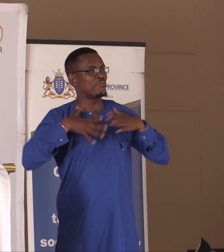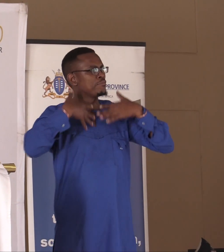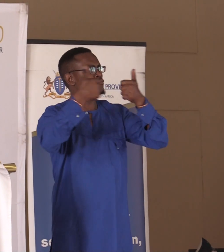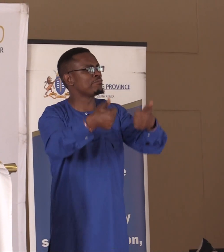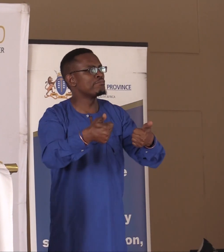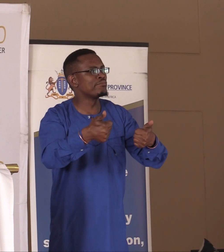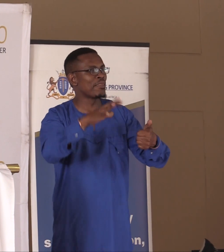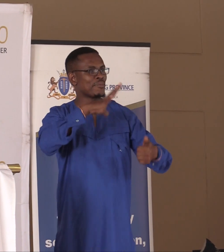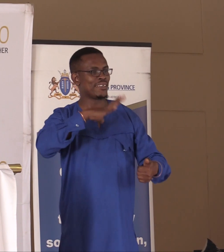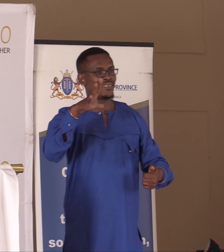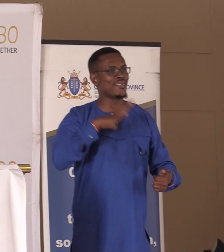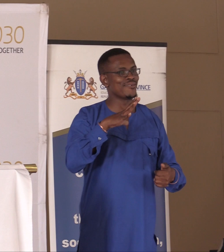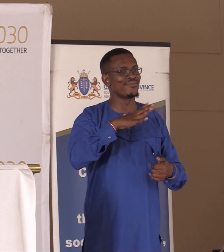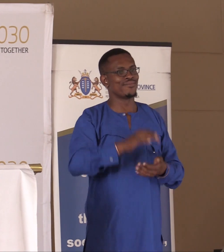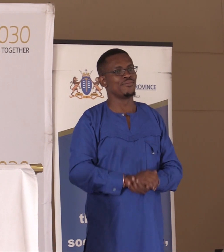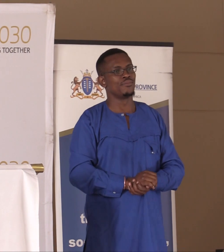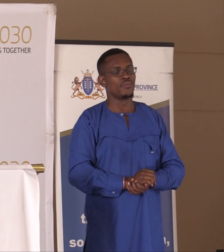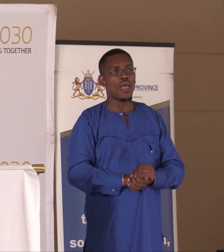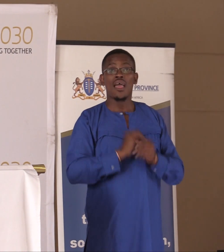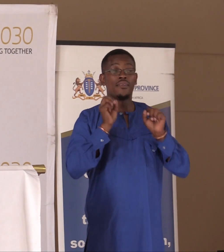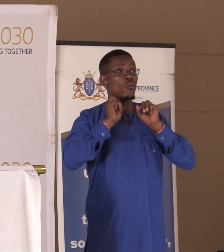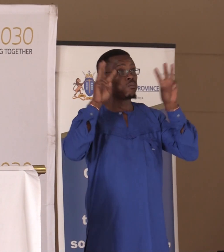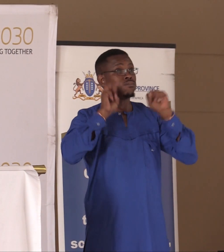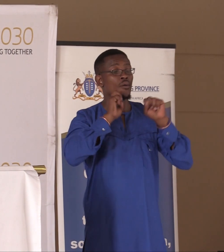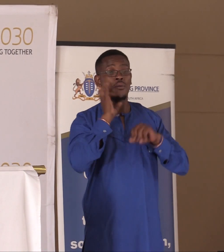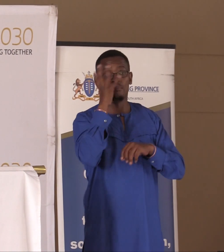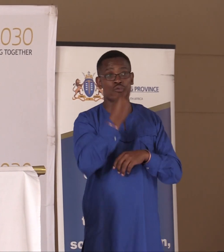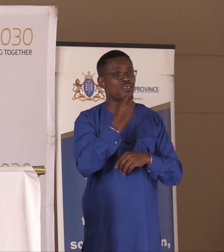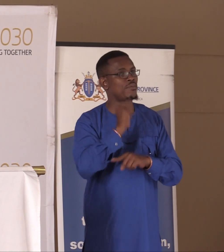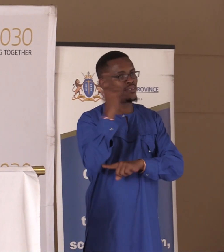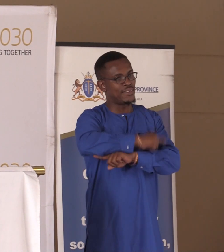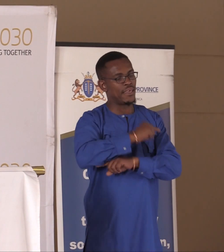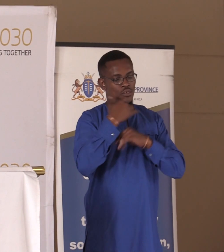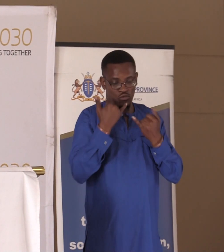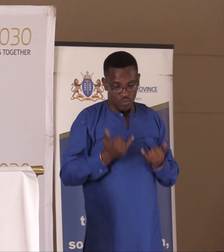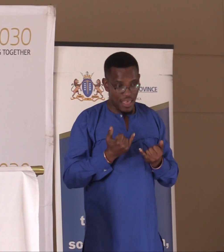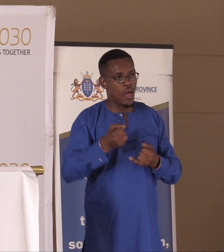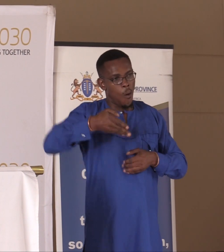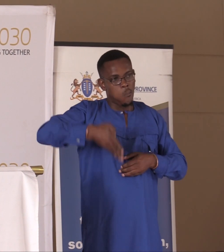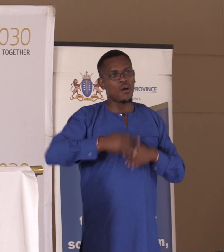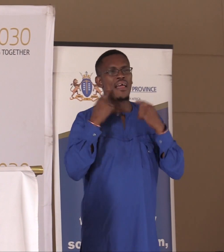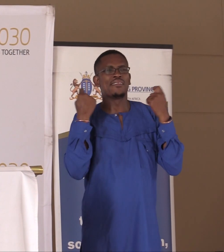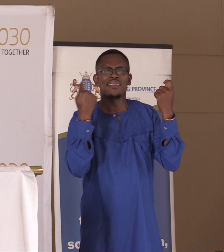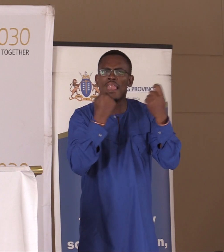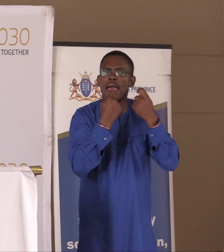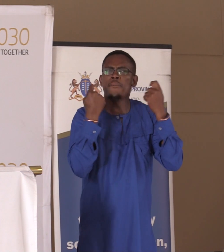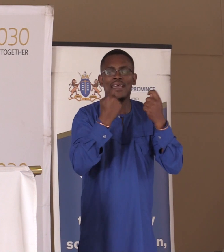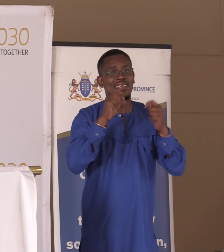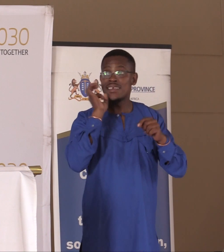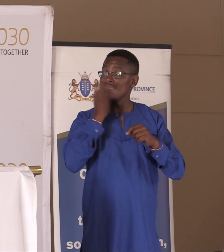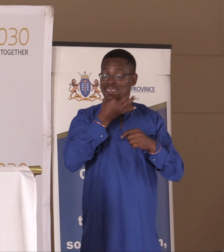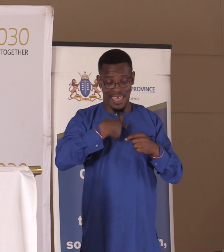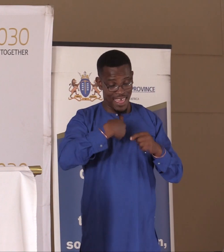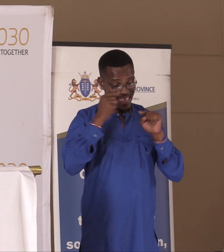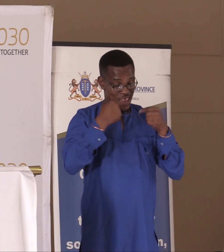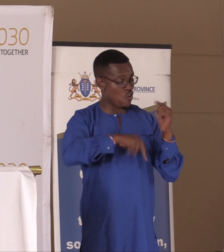Lekai, Rite. It's a wonderful day today, and it's a wonderful day to be here celebrating. He says he can't